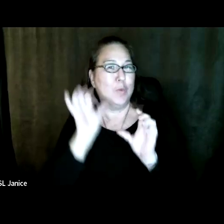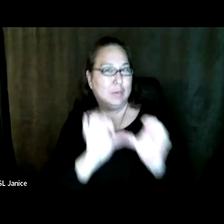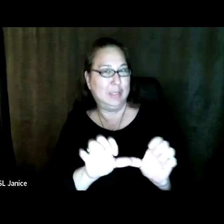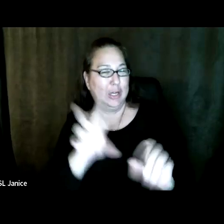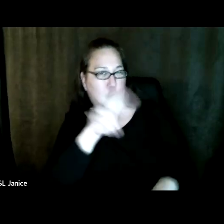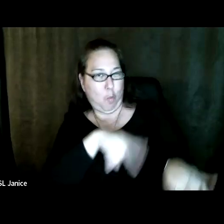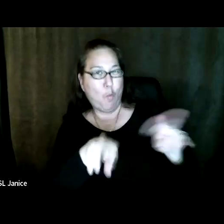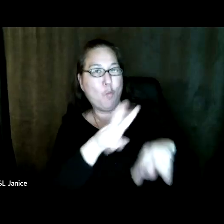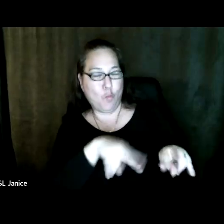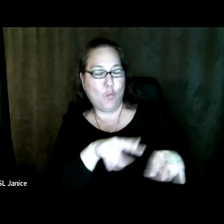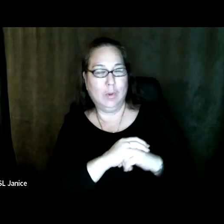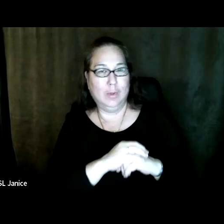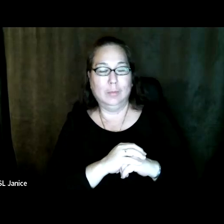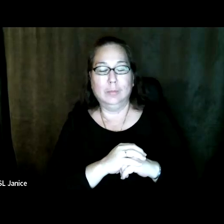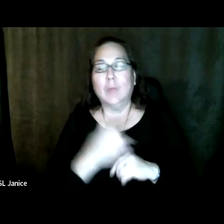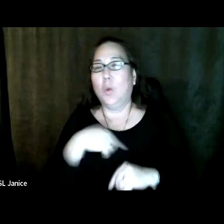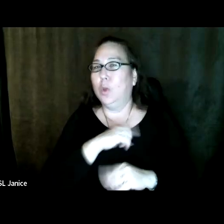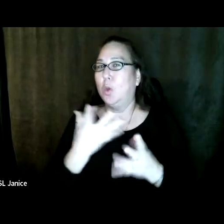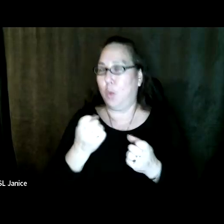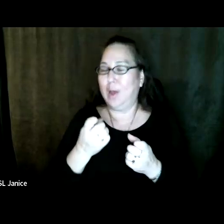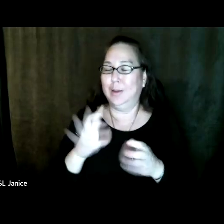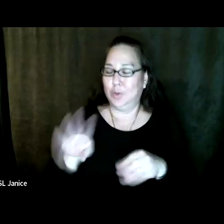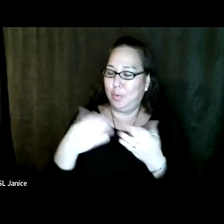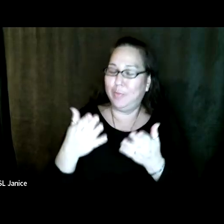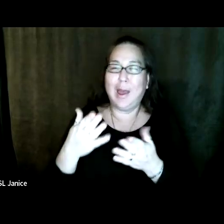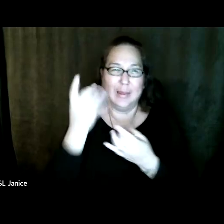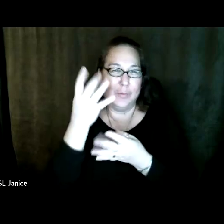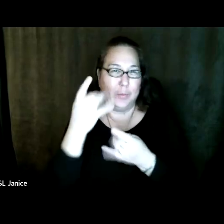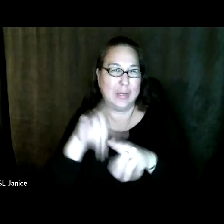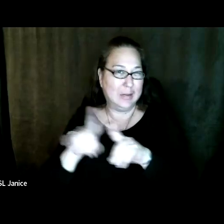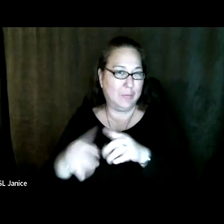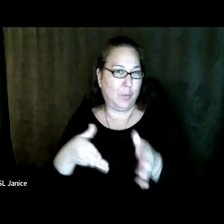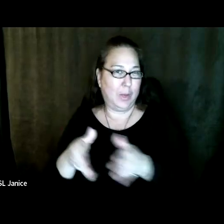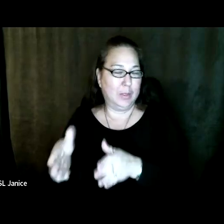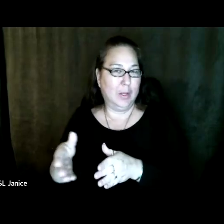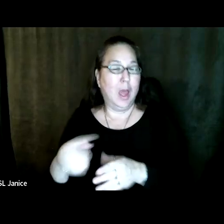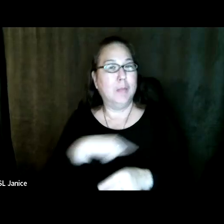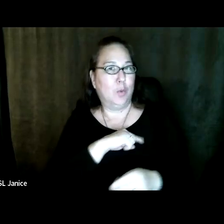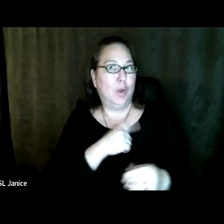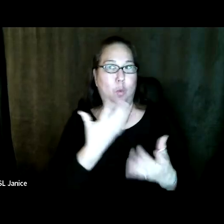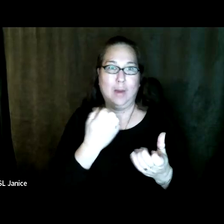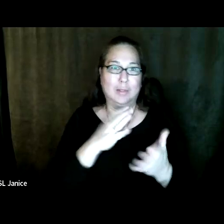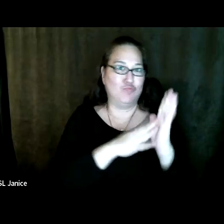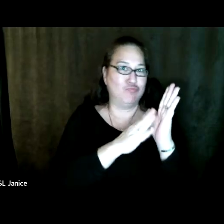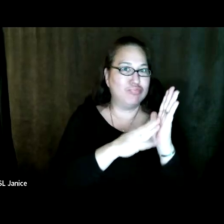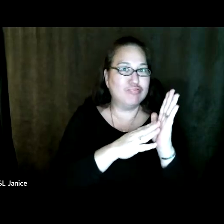a number of different ways. And we'll continue to do that. So just a big shout out to the Transportation Department for that hard work.